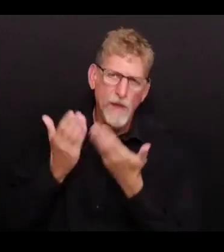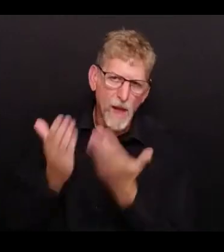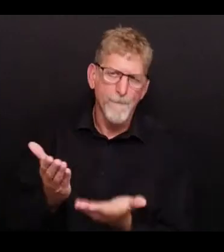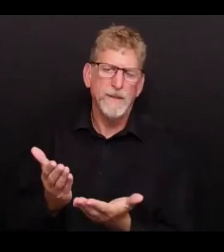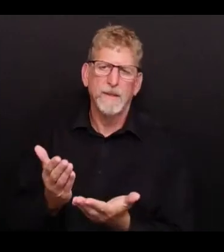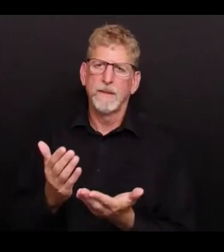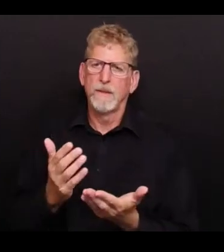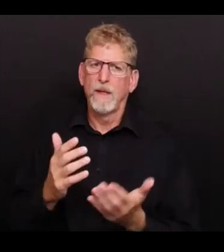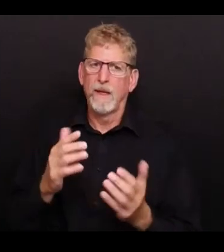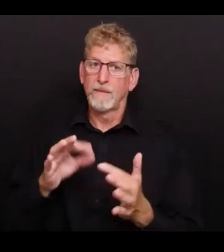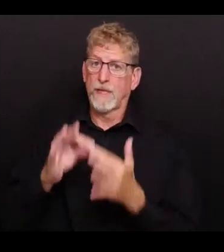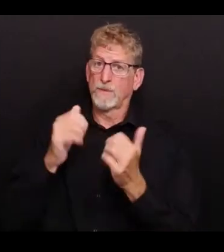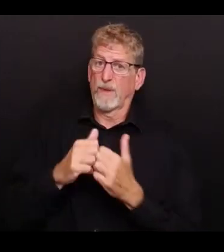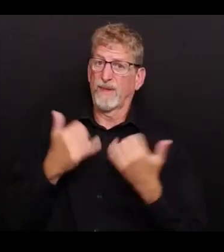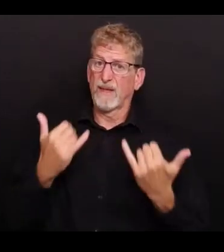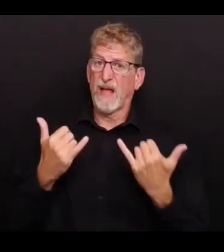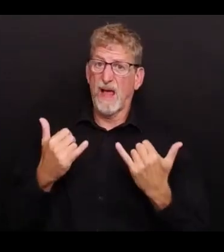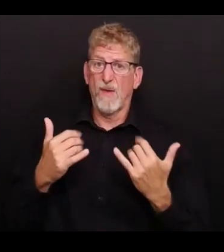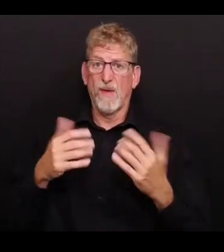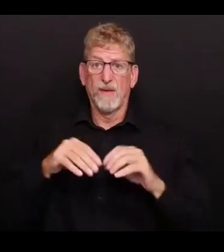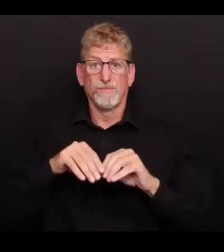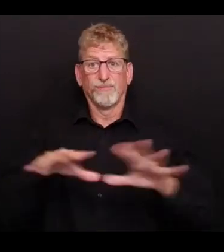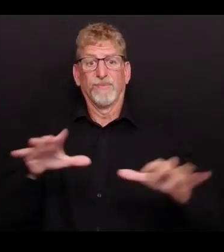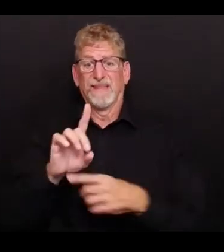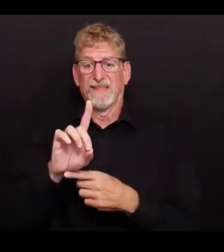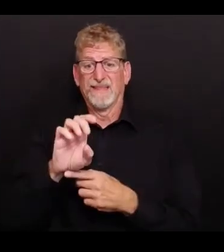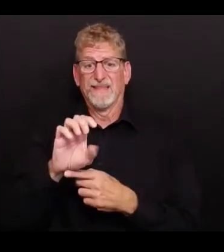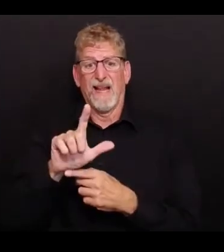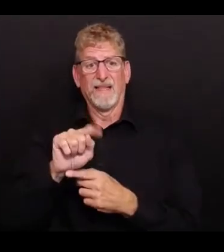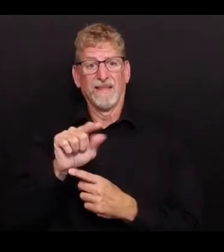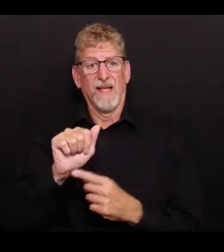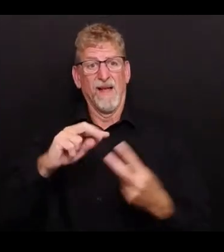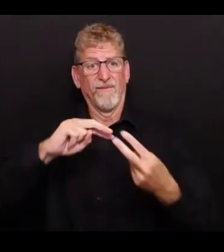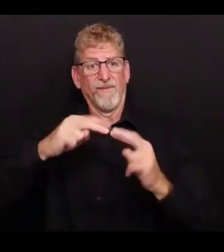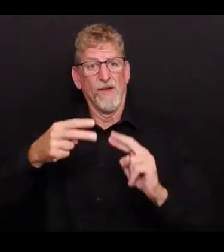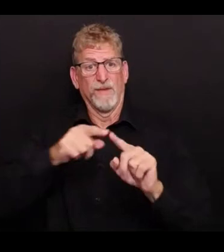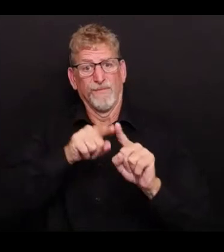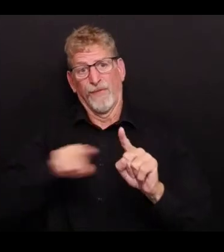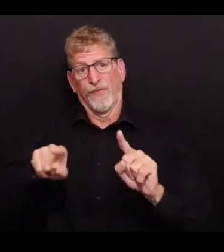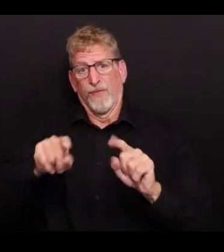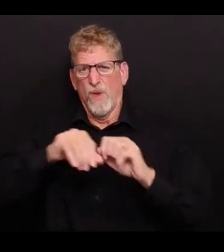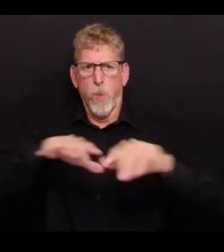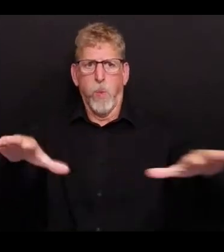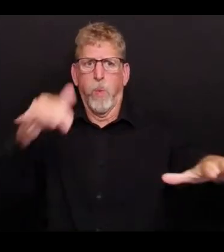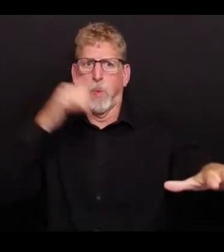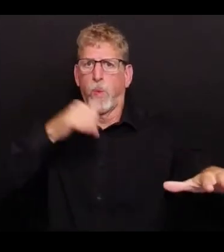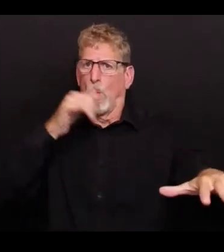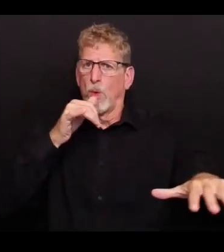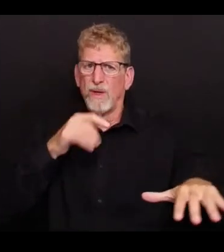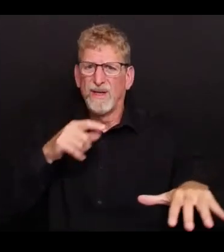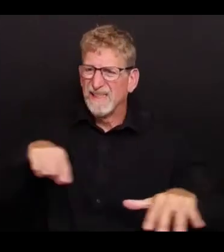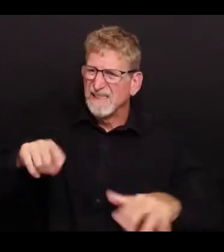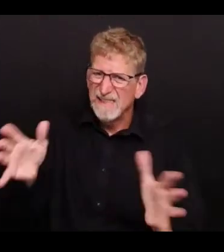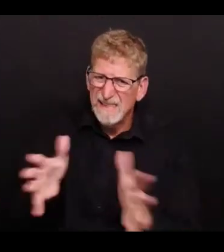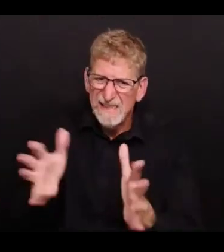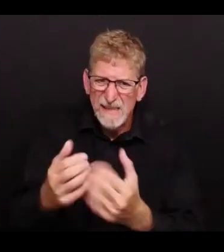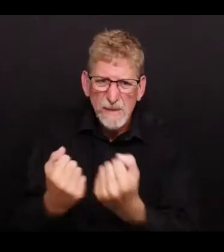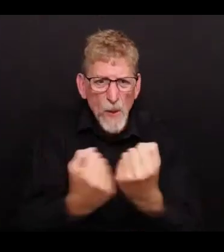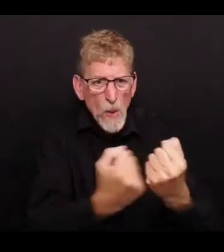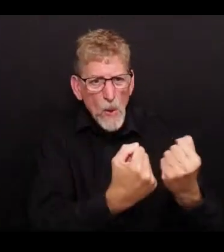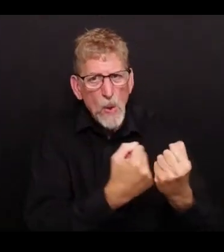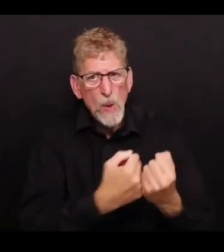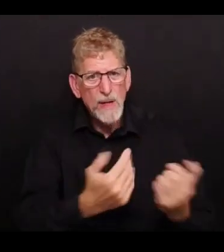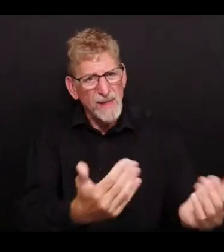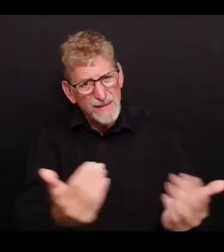our Department of Education is also providing much needed grants to support testing efforts in schools. With that, I'd like to